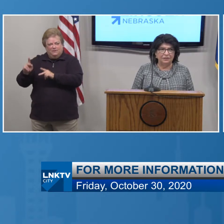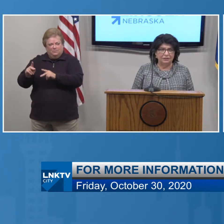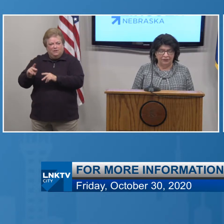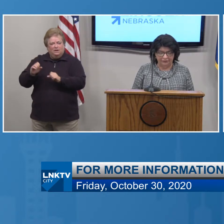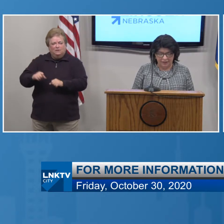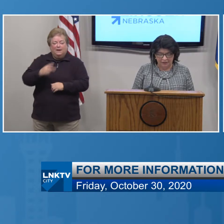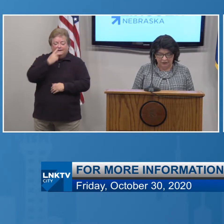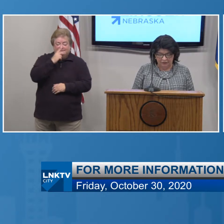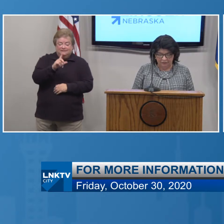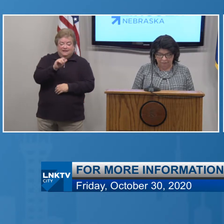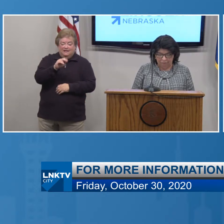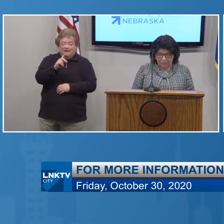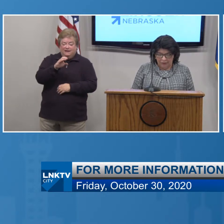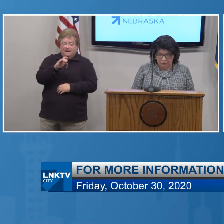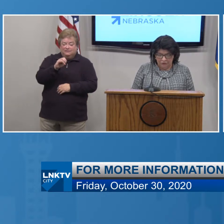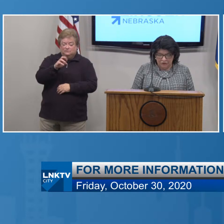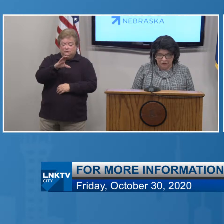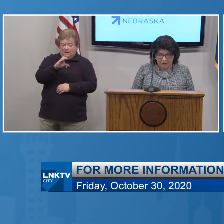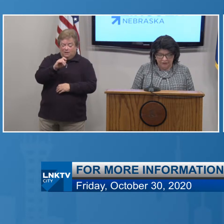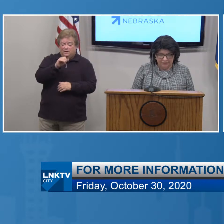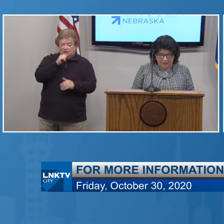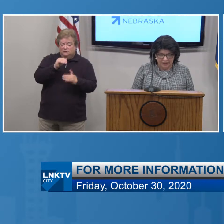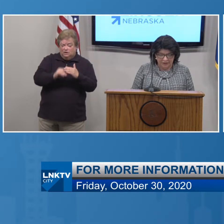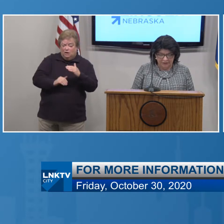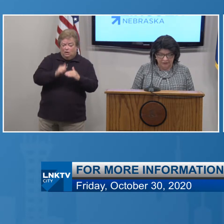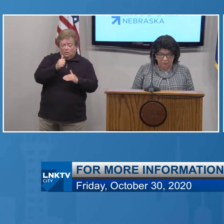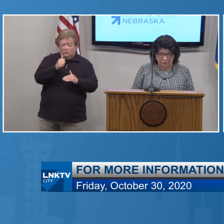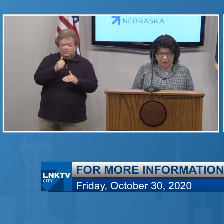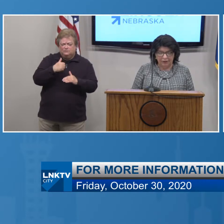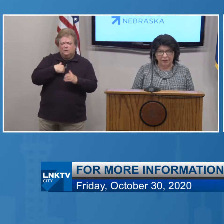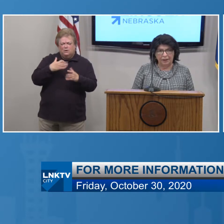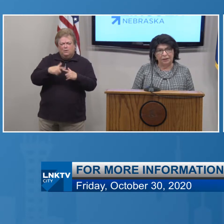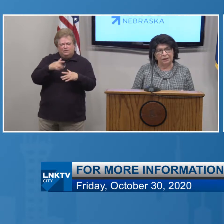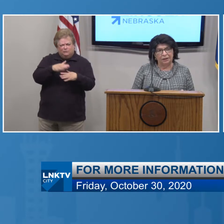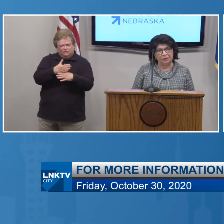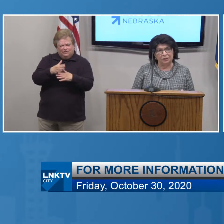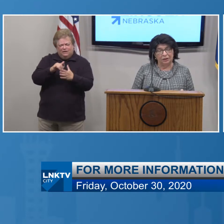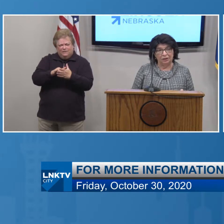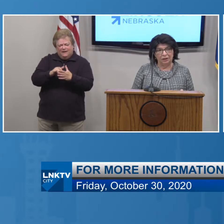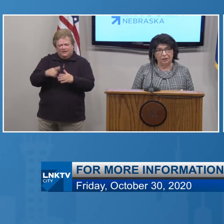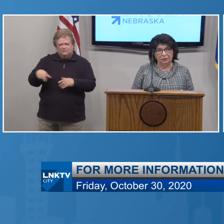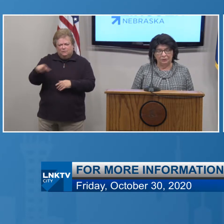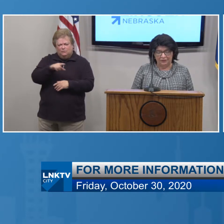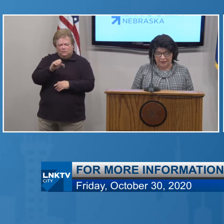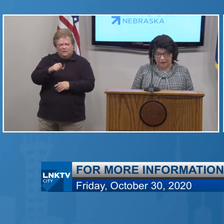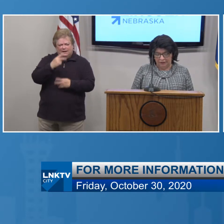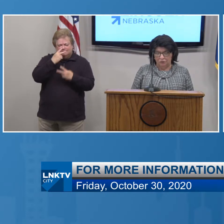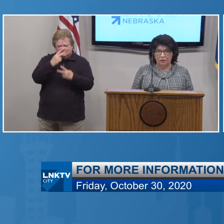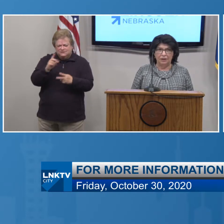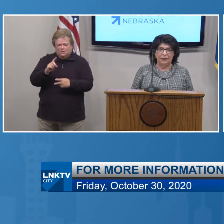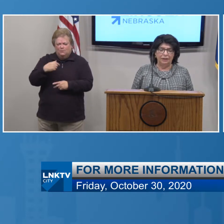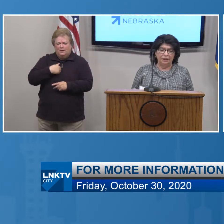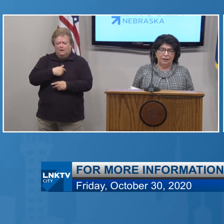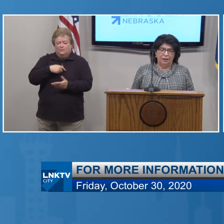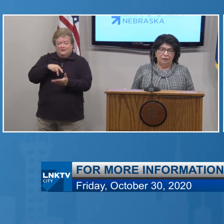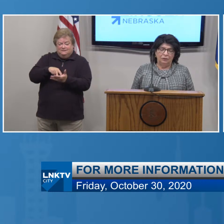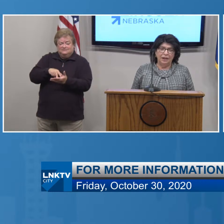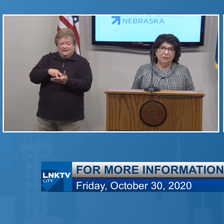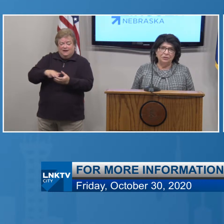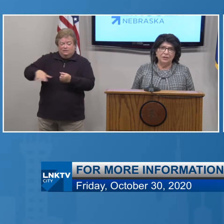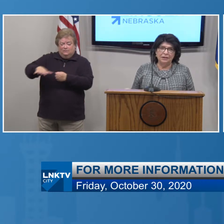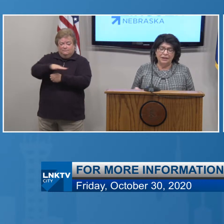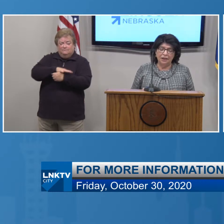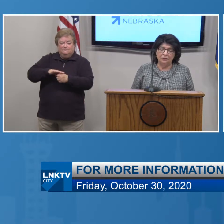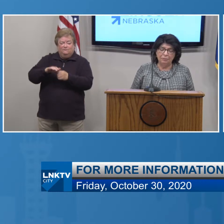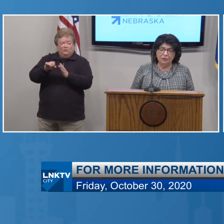the lowest of these counties. We are sharing this today to give the public a look at where we stand locally.